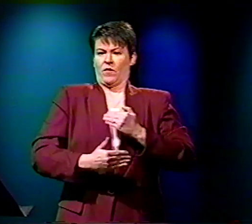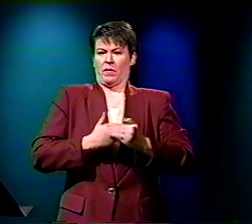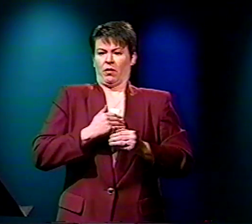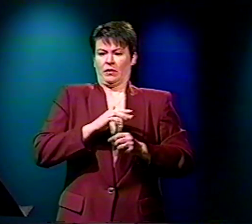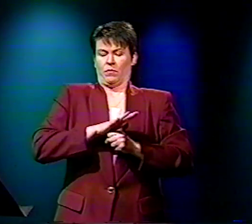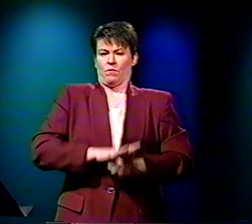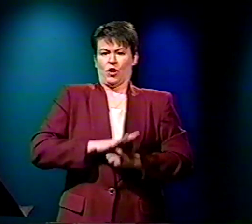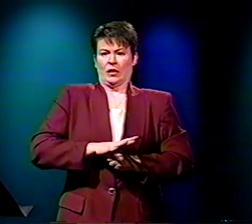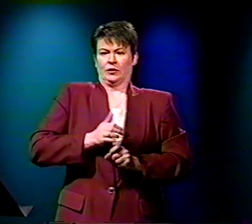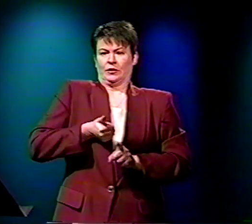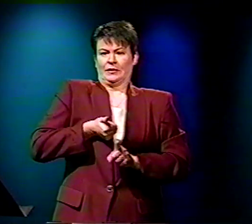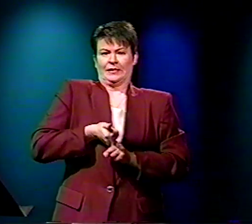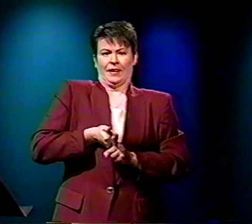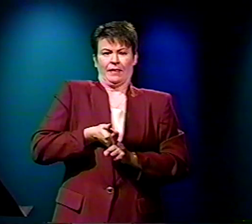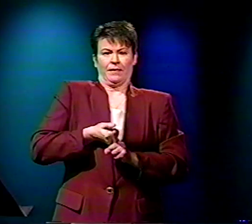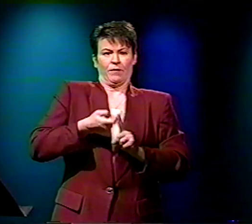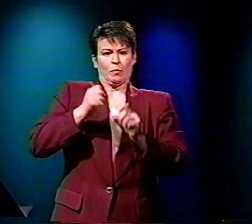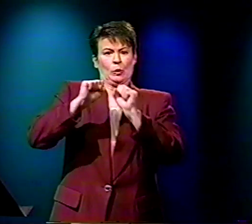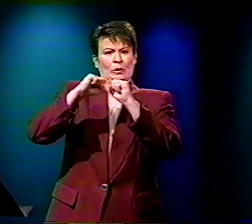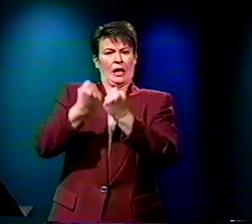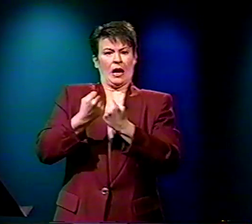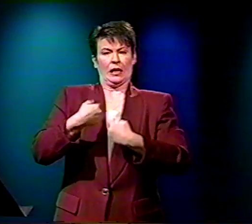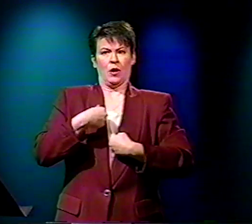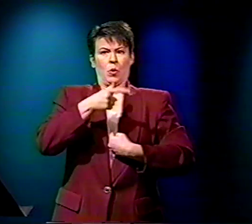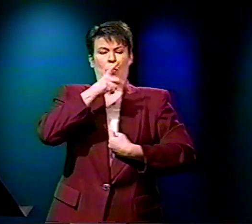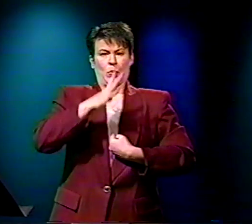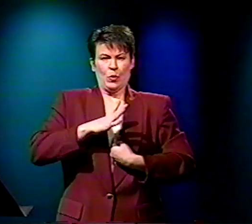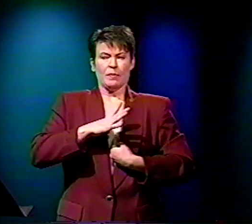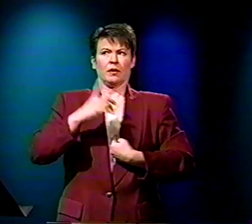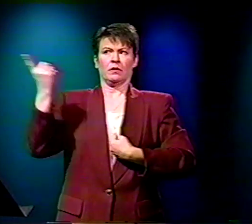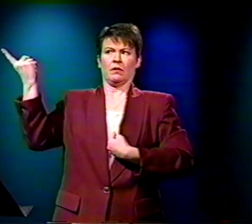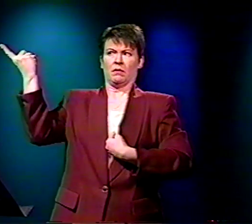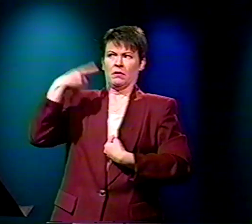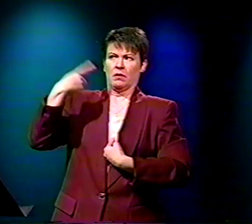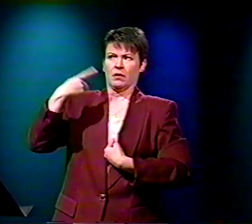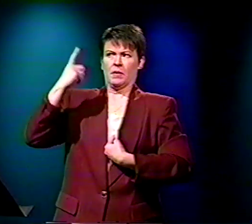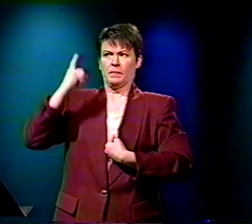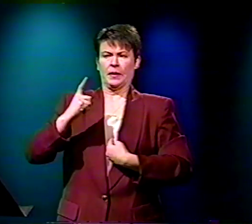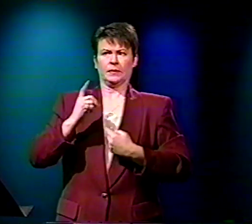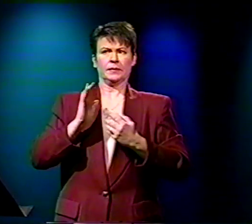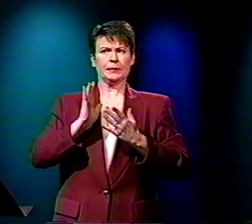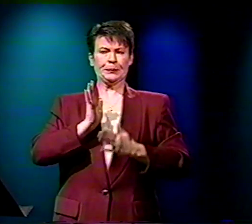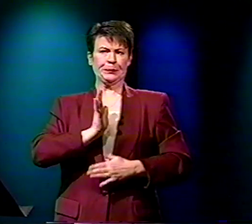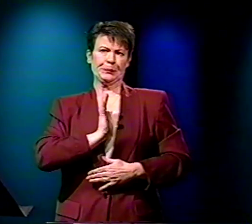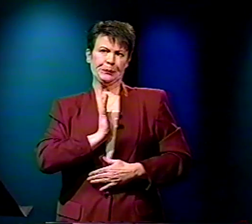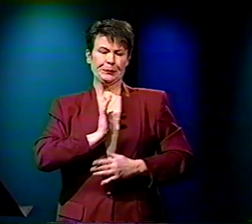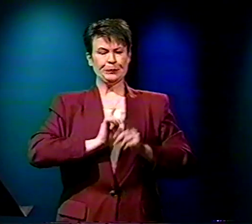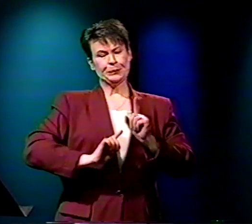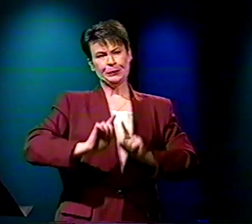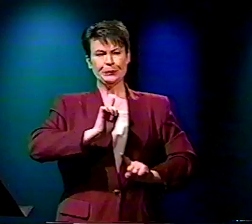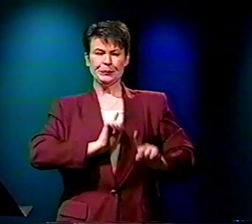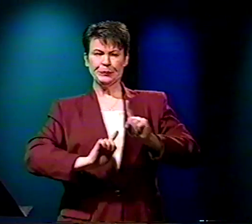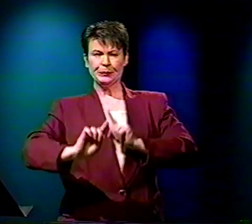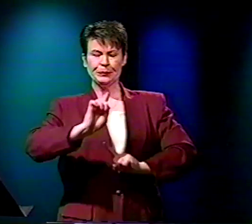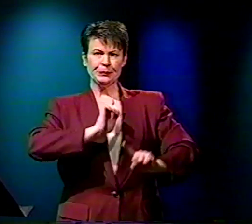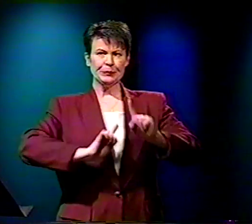with him or herself. And so he or she is oppressing themselves because they perceive themselves as maybe a woman who needs to be very